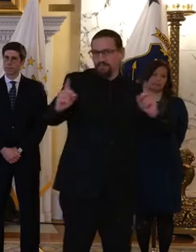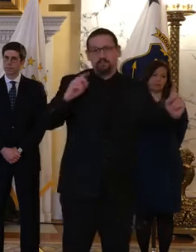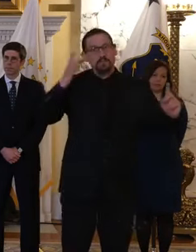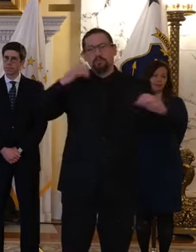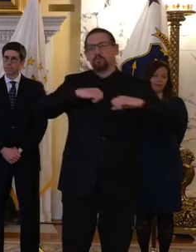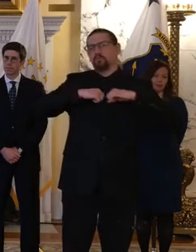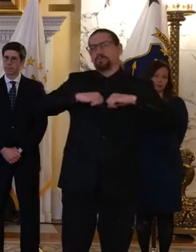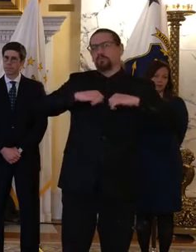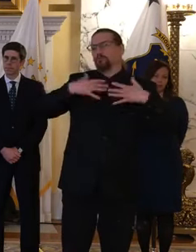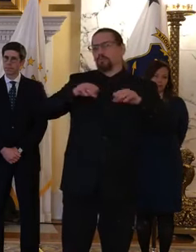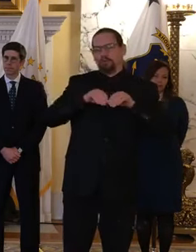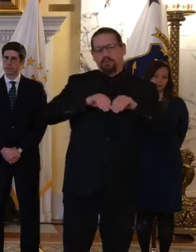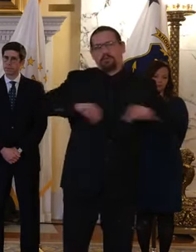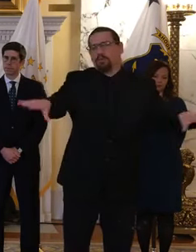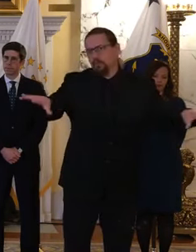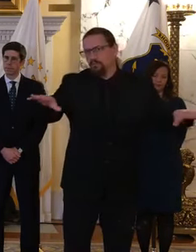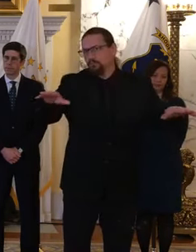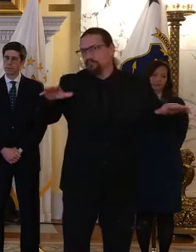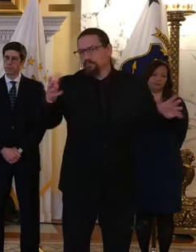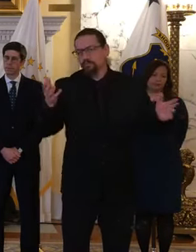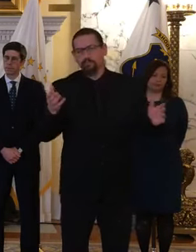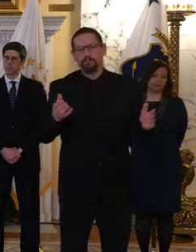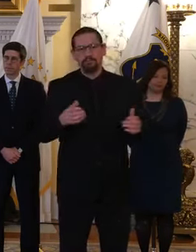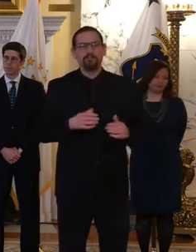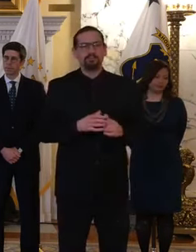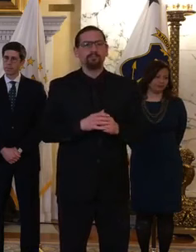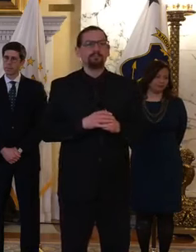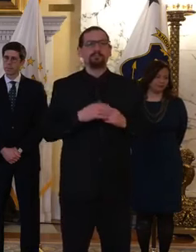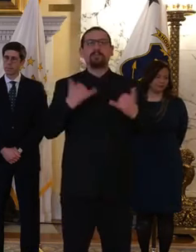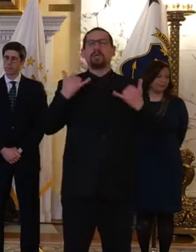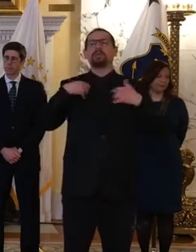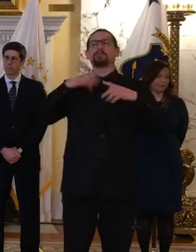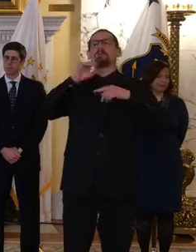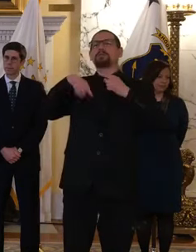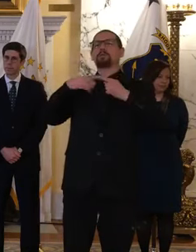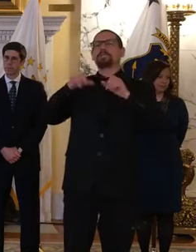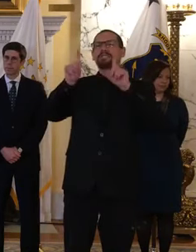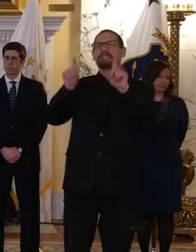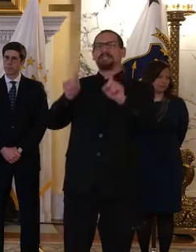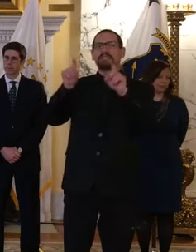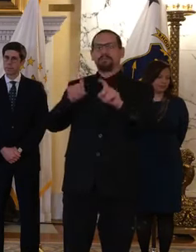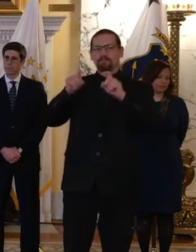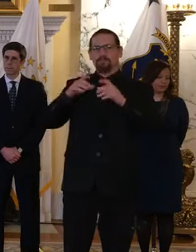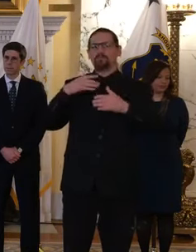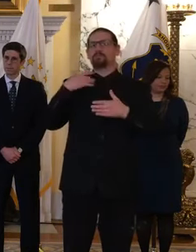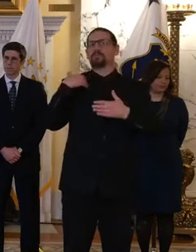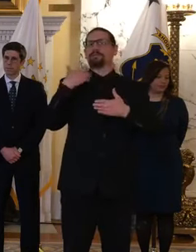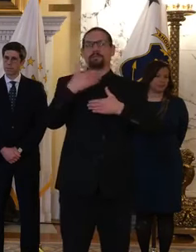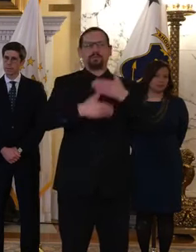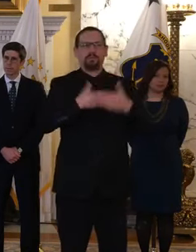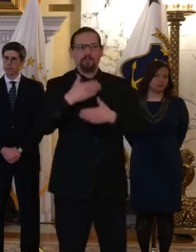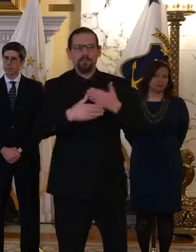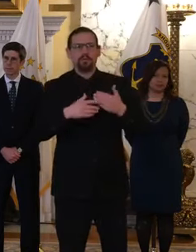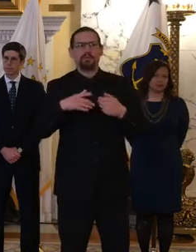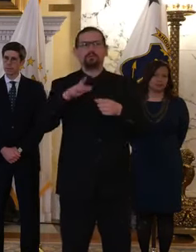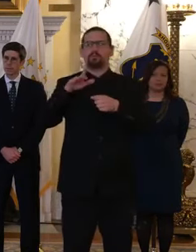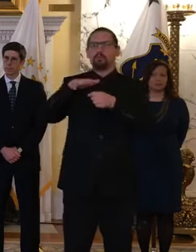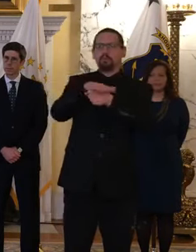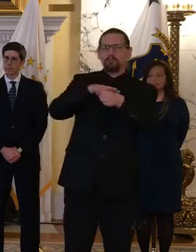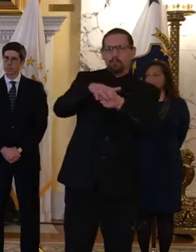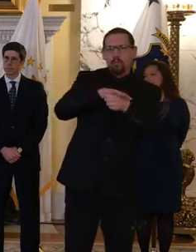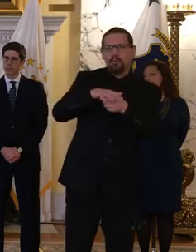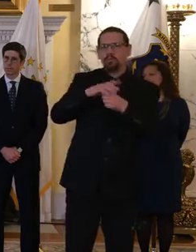The process for getting tested is the same as it has been throughout this response for you as members of the